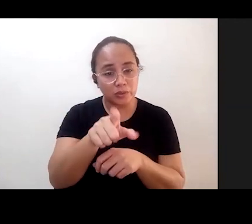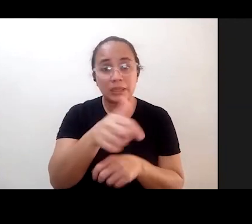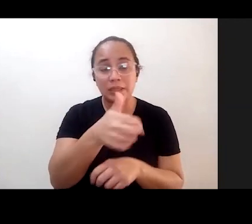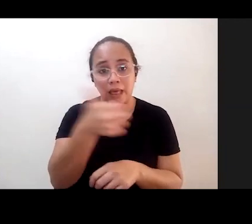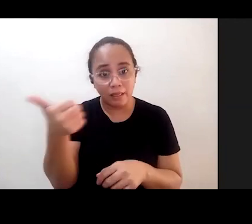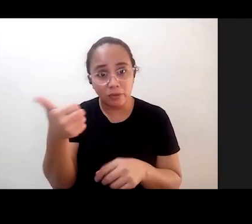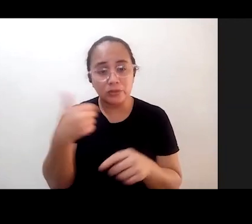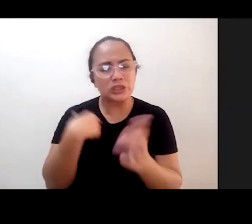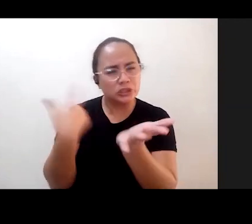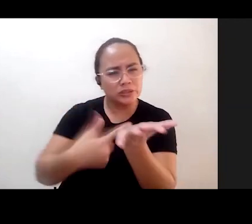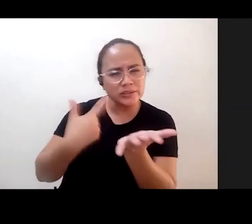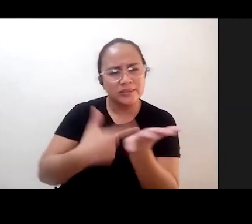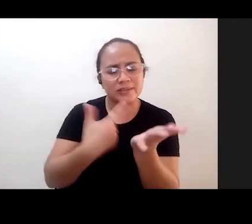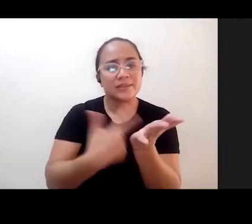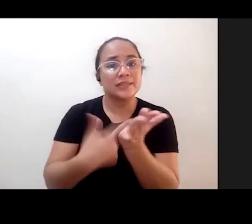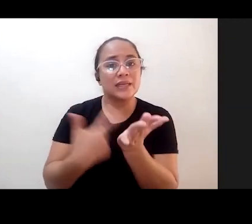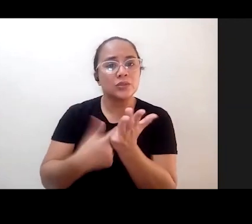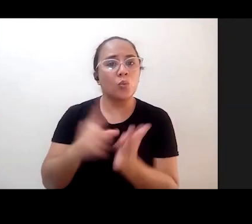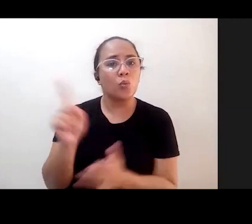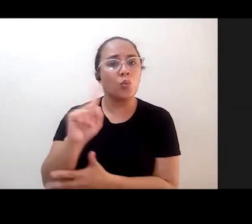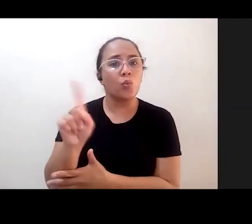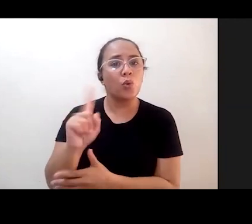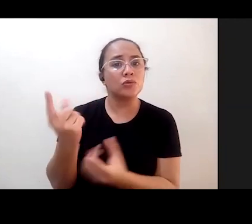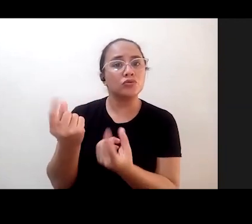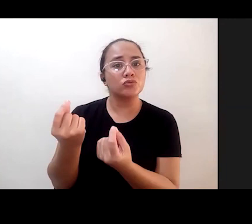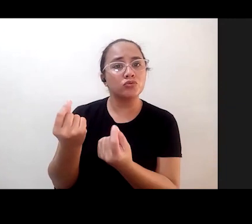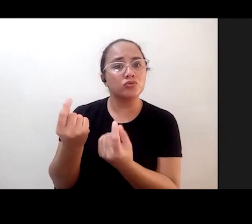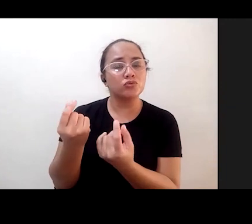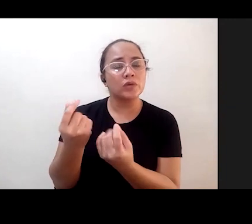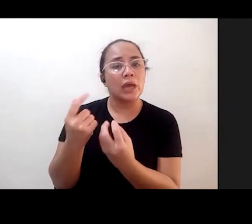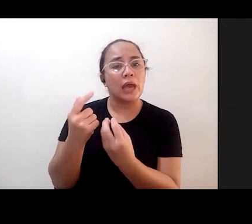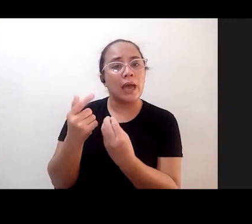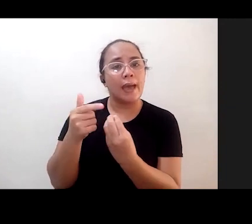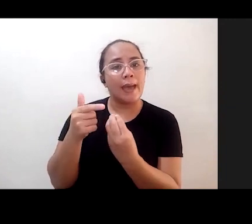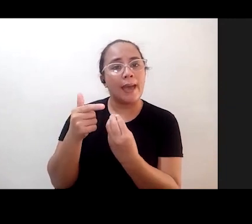discuss what to do about